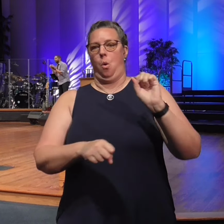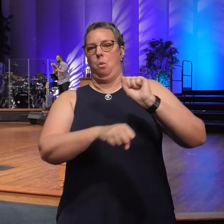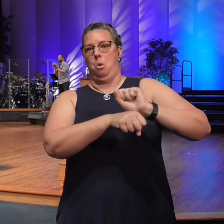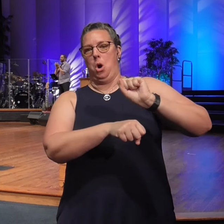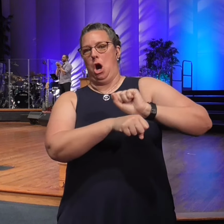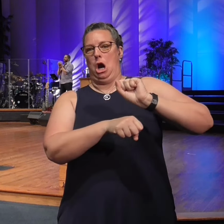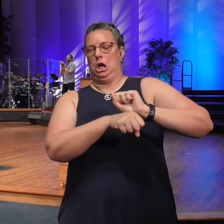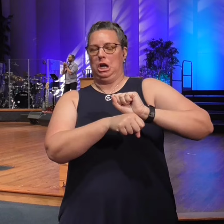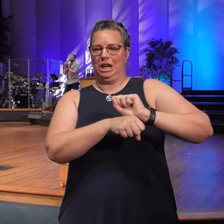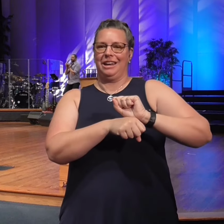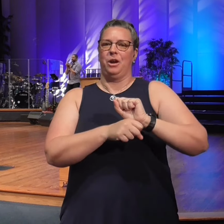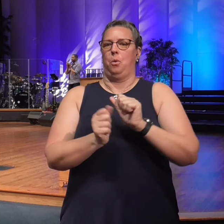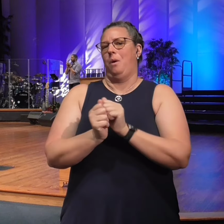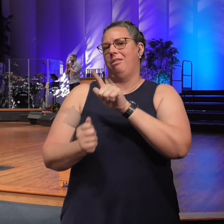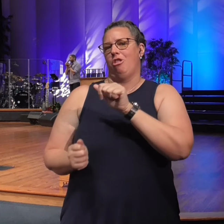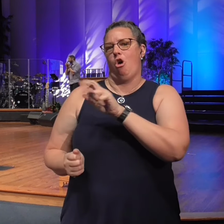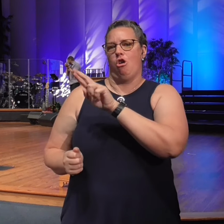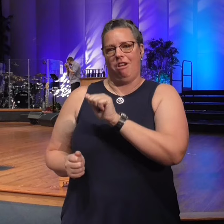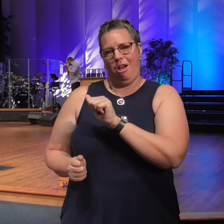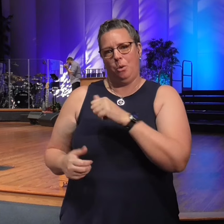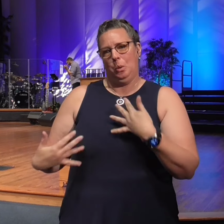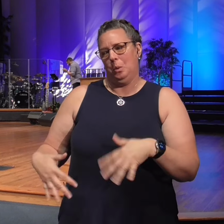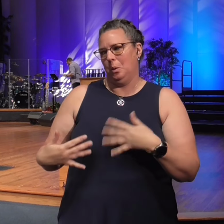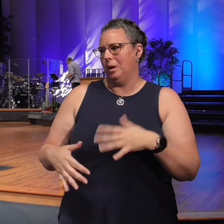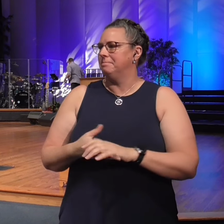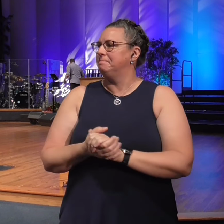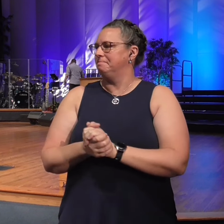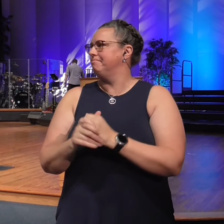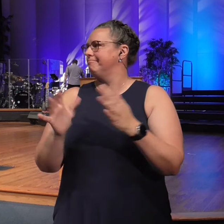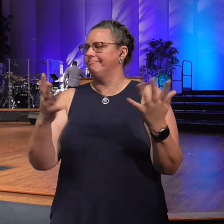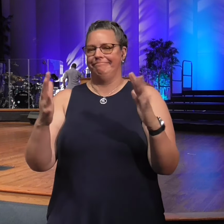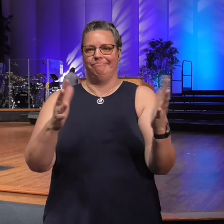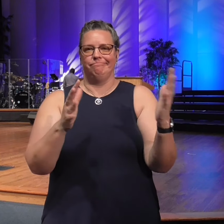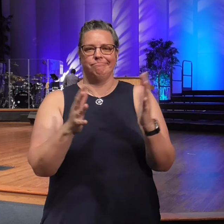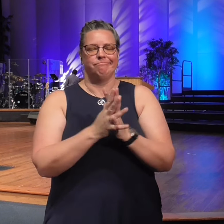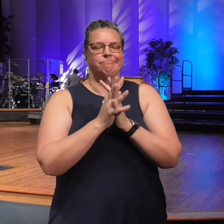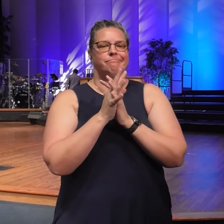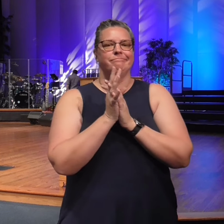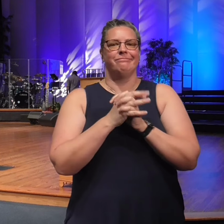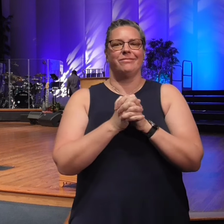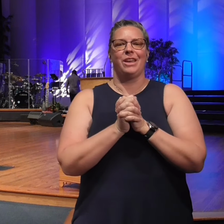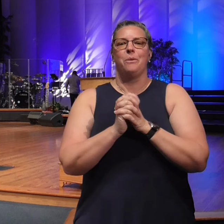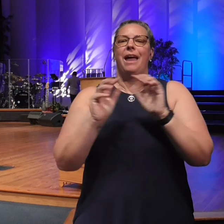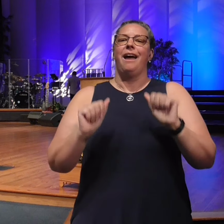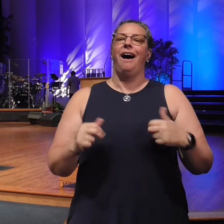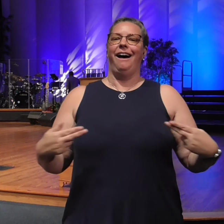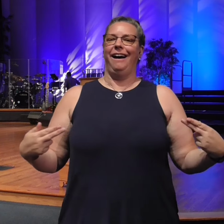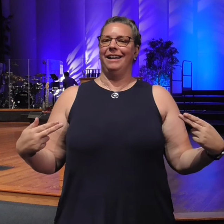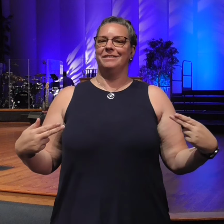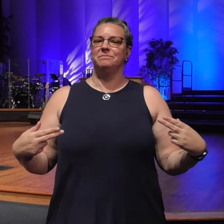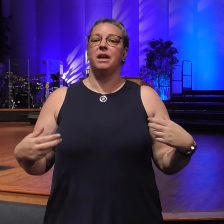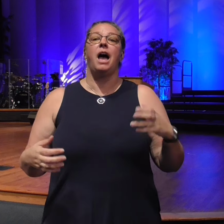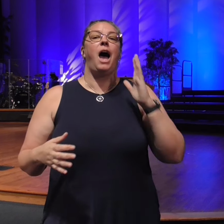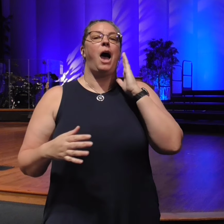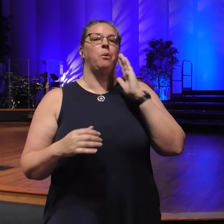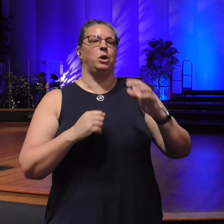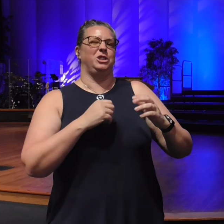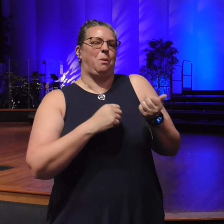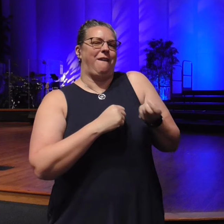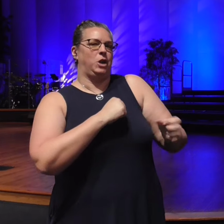Thank you. So I'm going to do a couple of